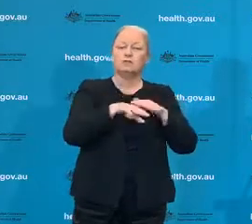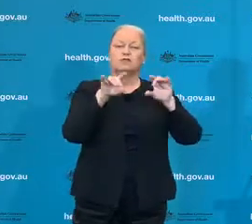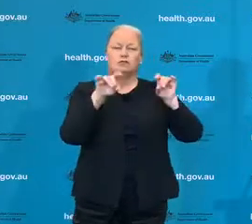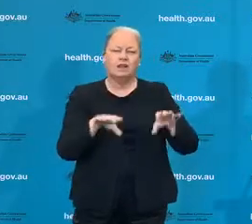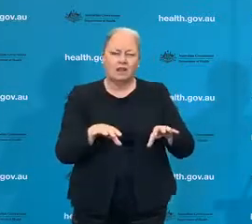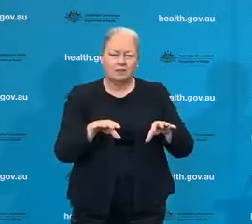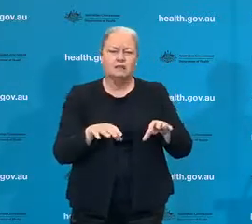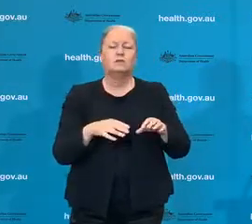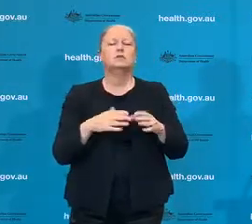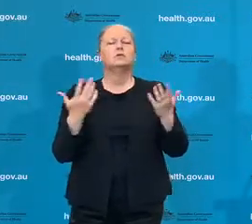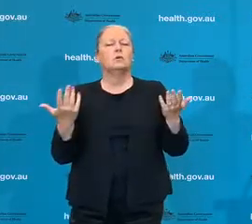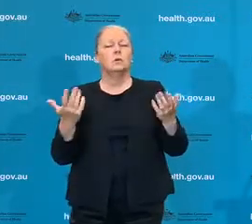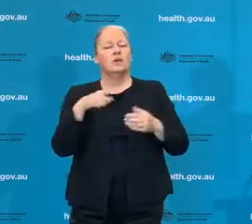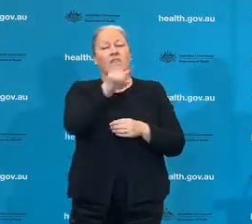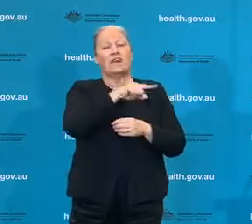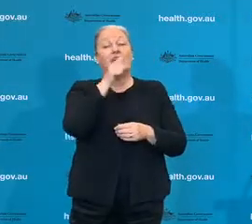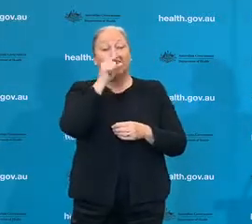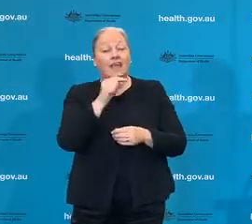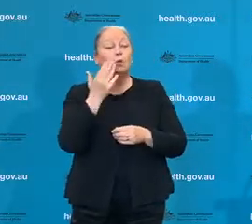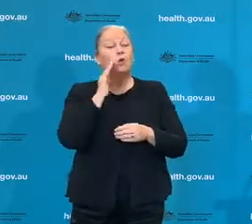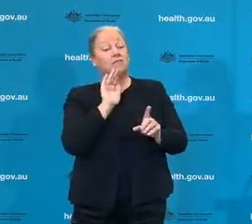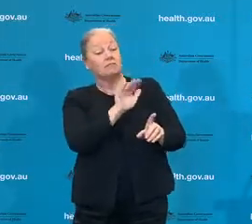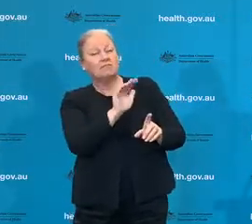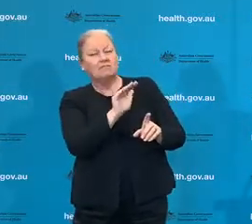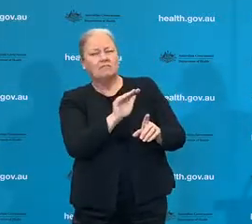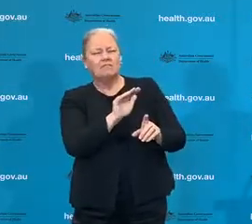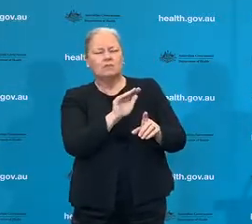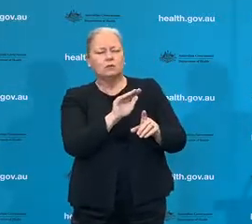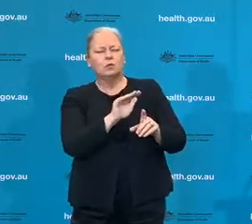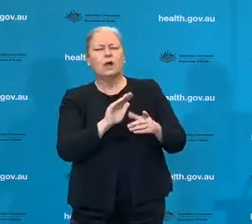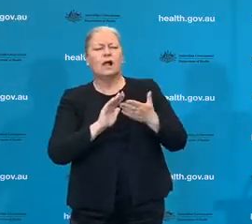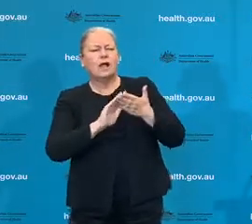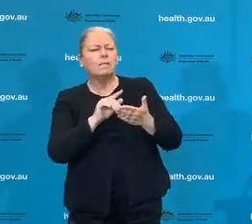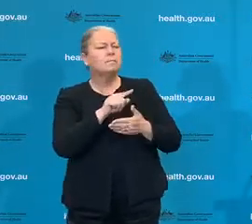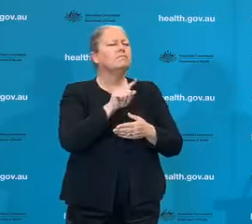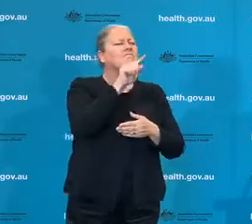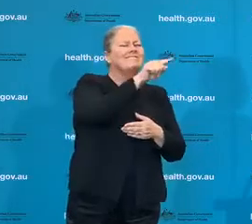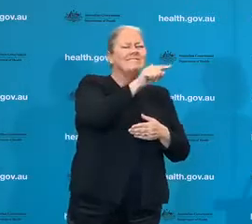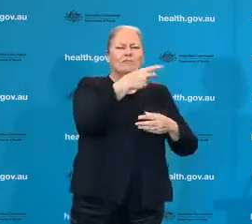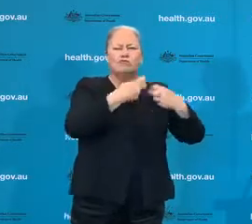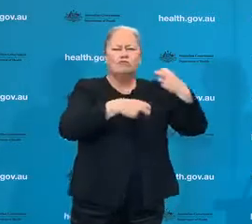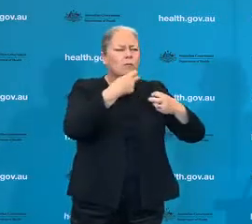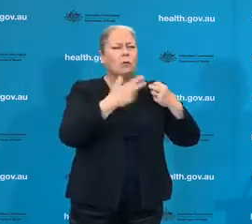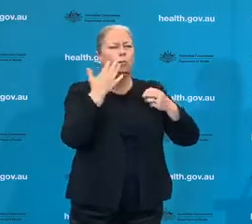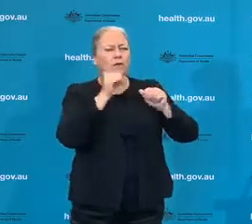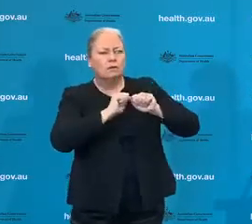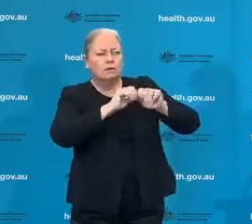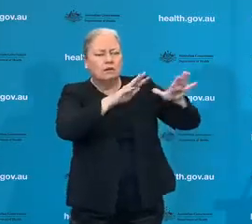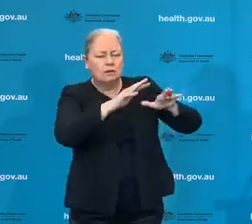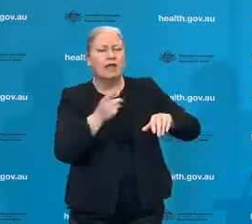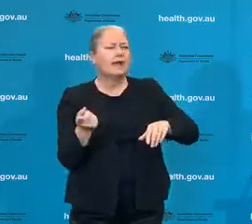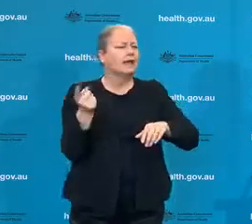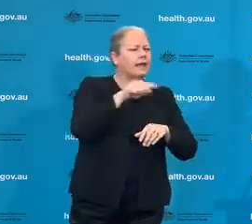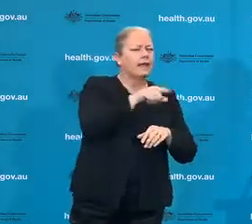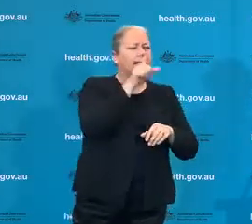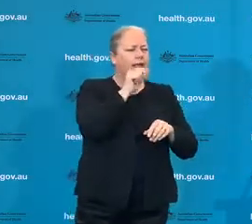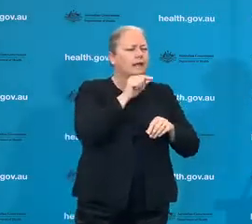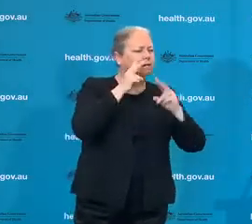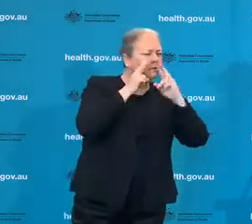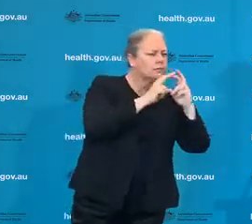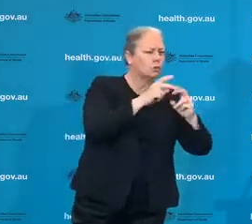on request to assist a state or a territory in investigating any sort of outbreak, but in particular outbreaks